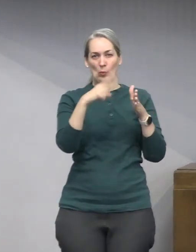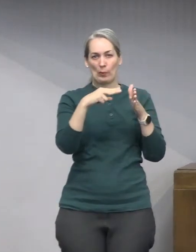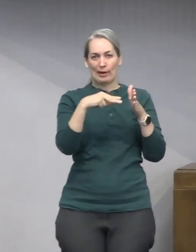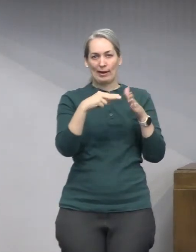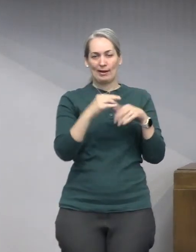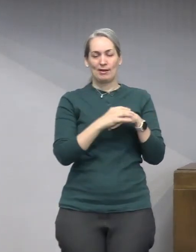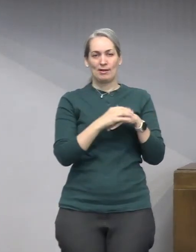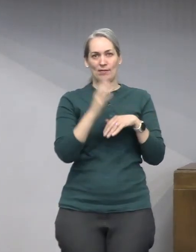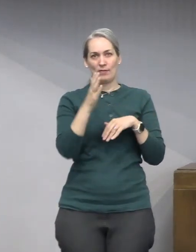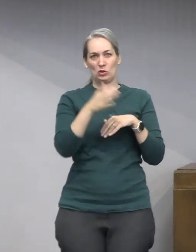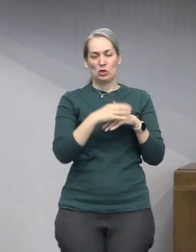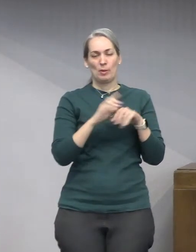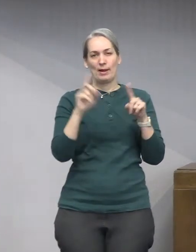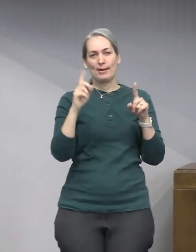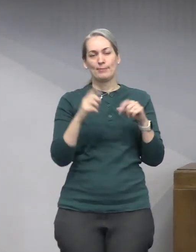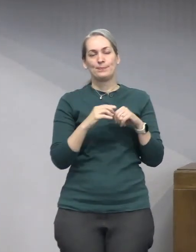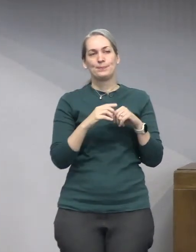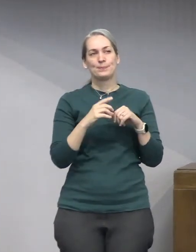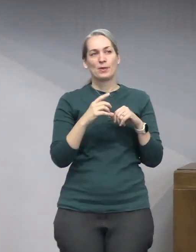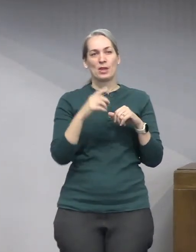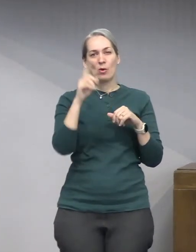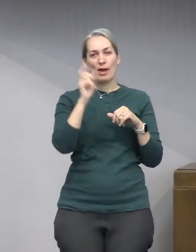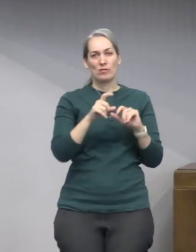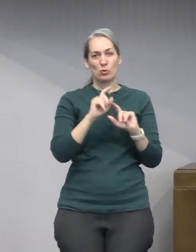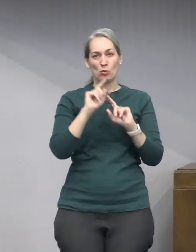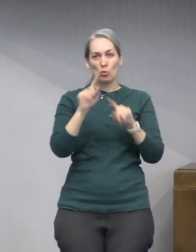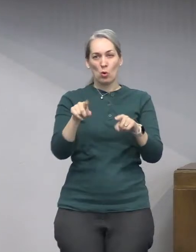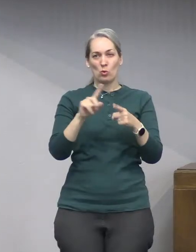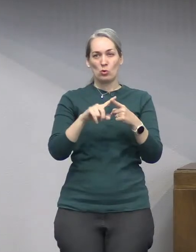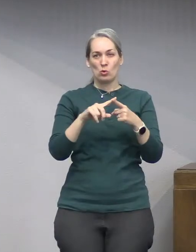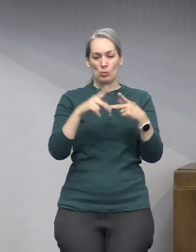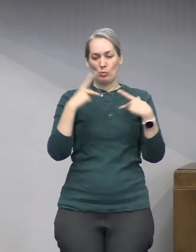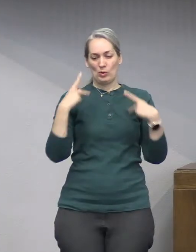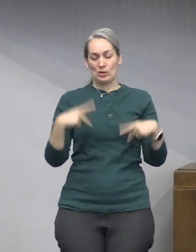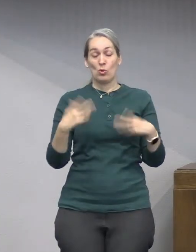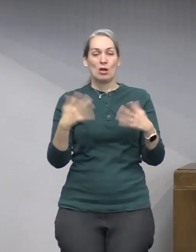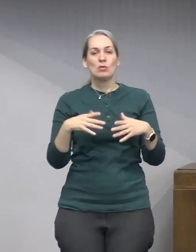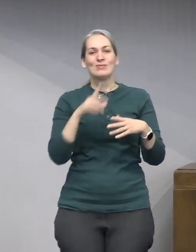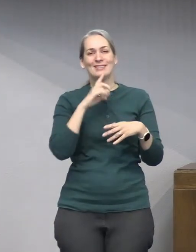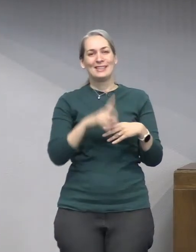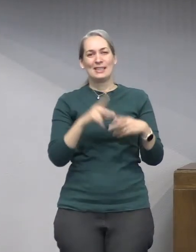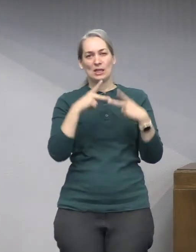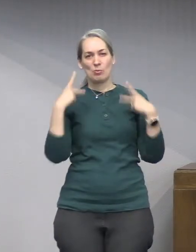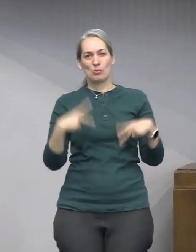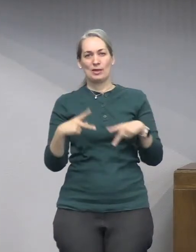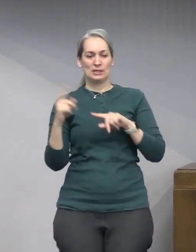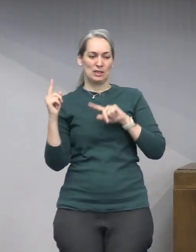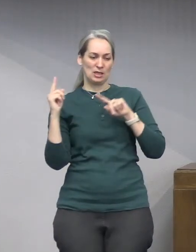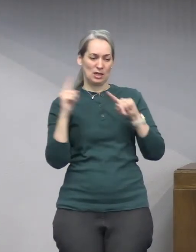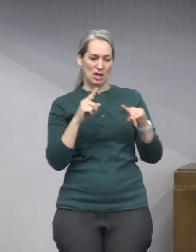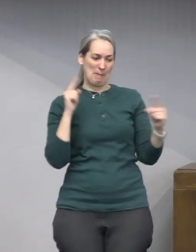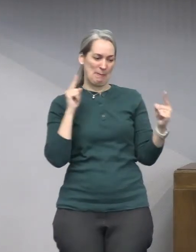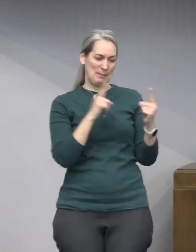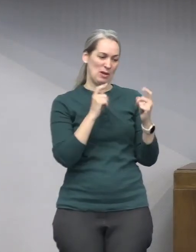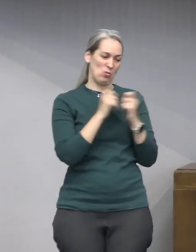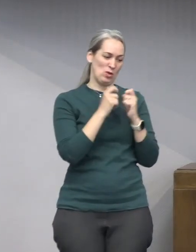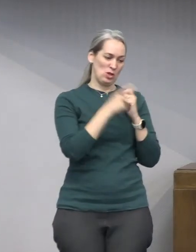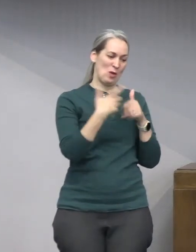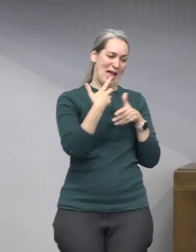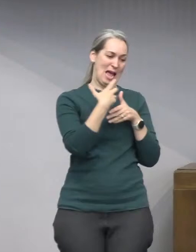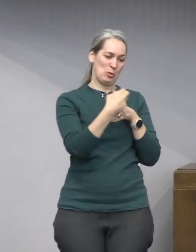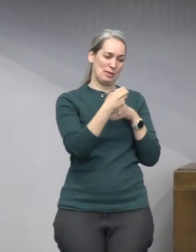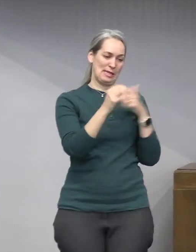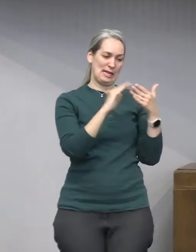But the idea is that you would have to go to the priest, or actually the priest would have to come to you outside of the city. That's